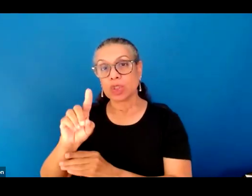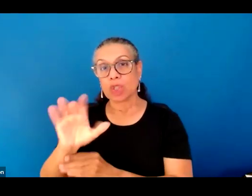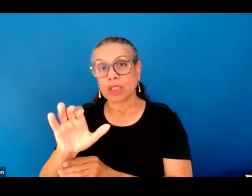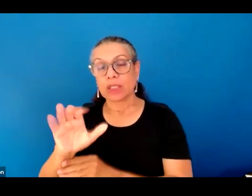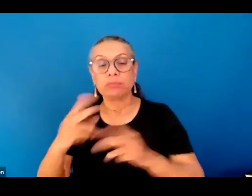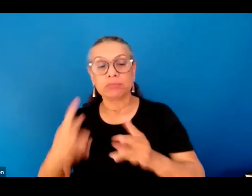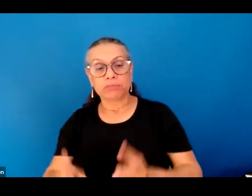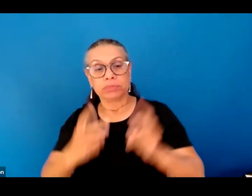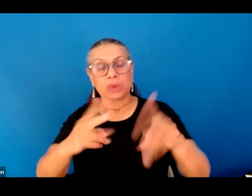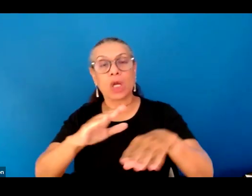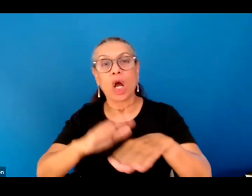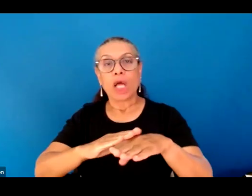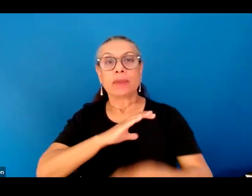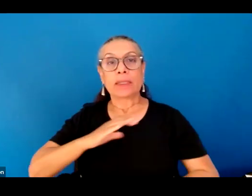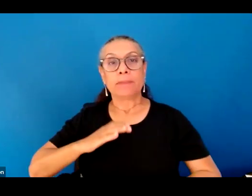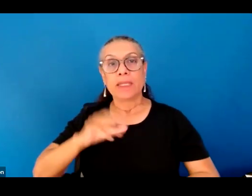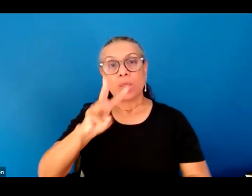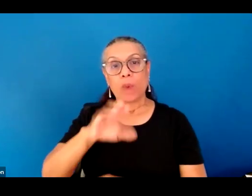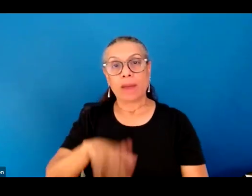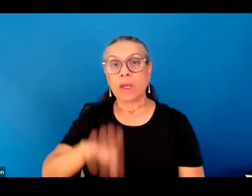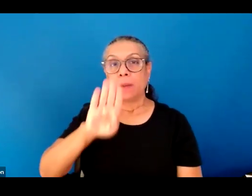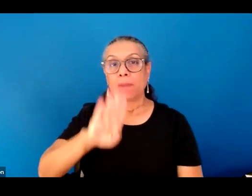on the committee's webpage,